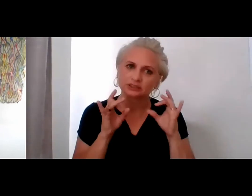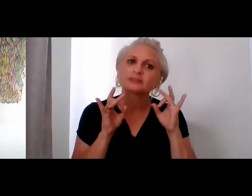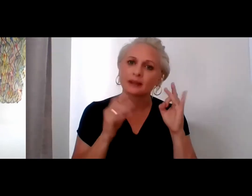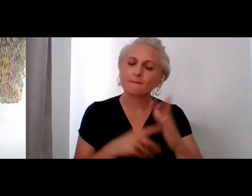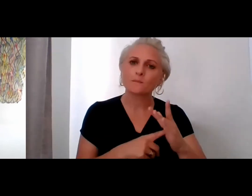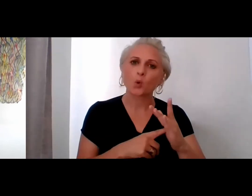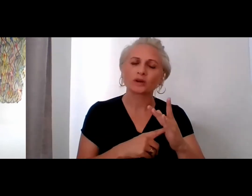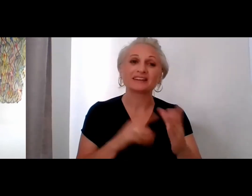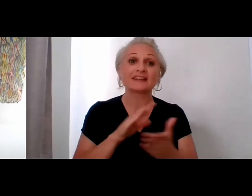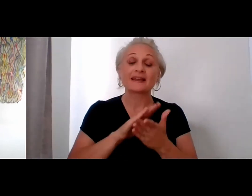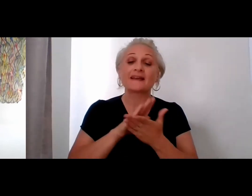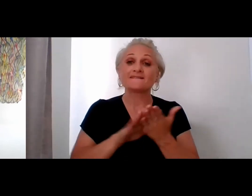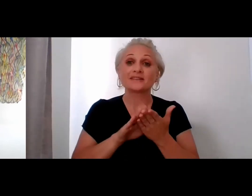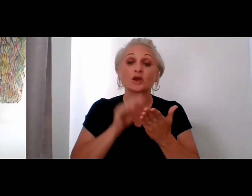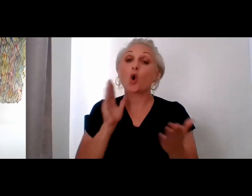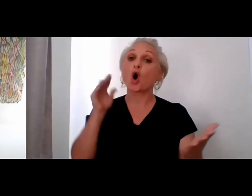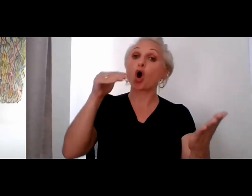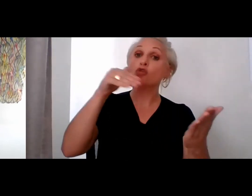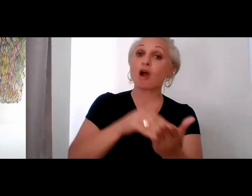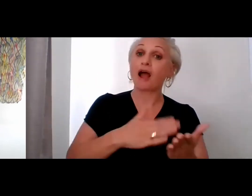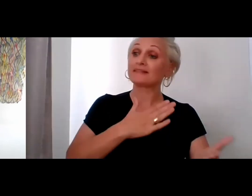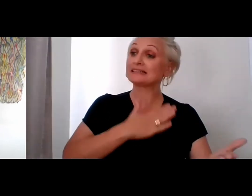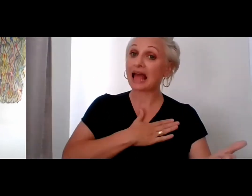spot on that opposite bank.